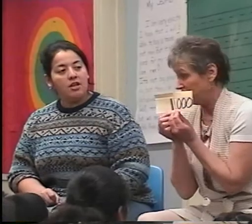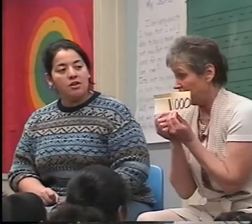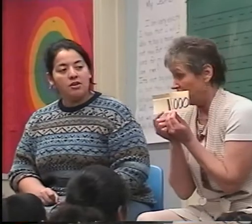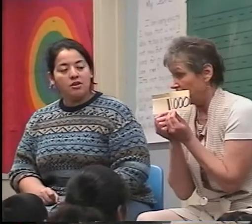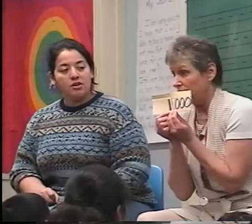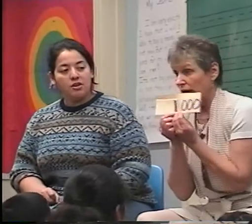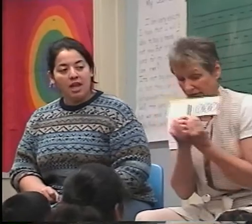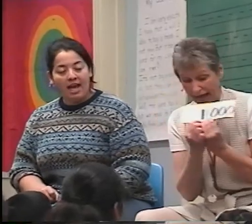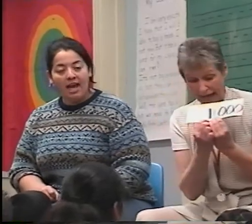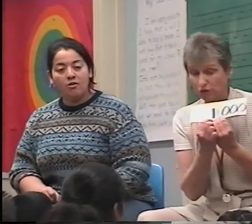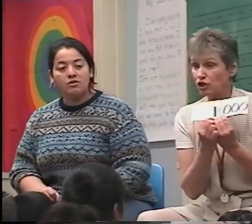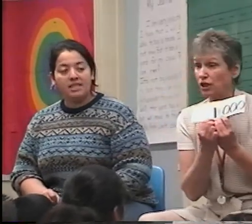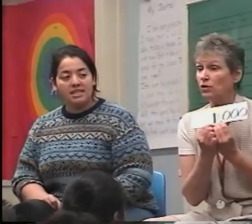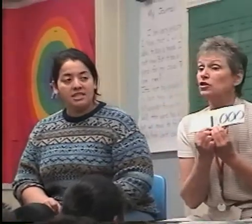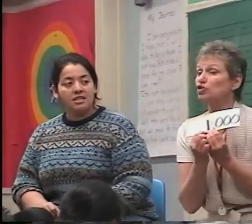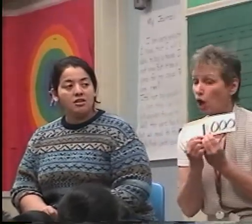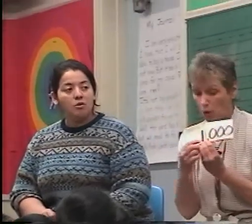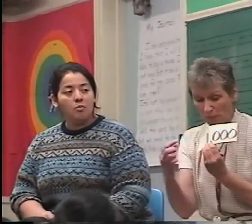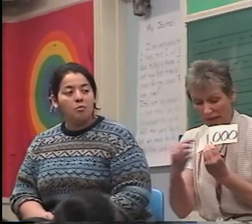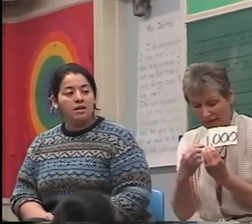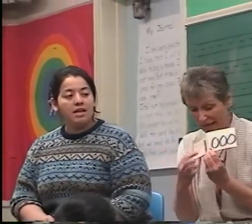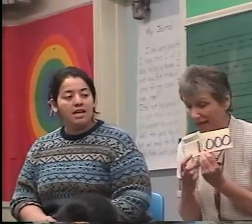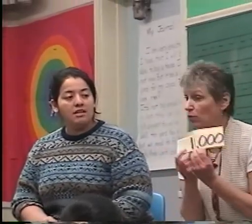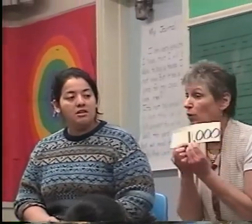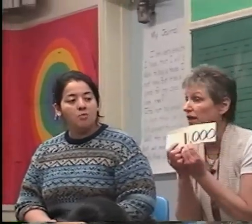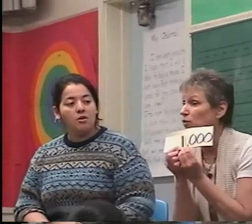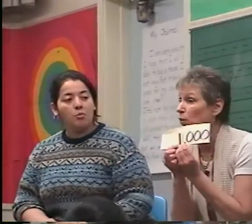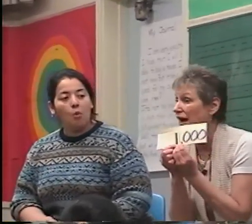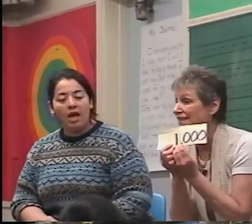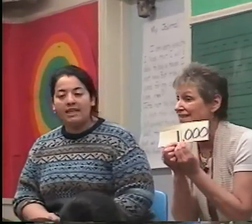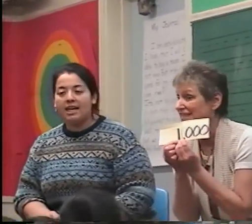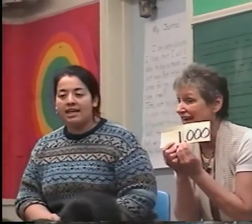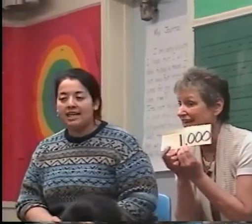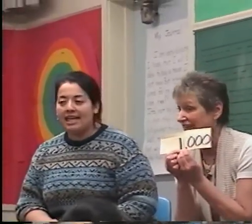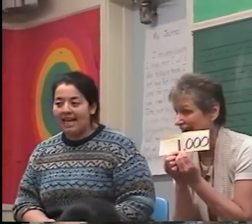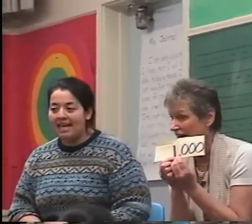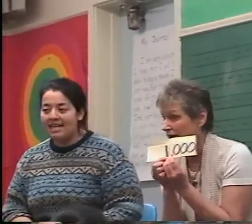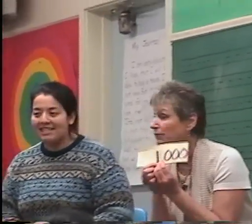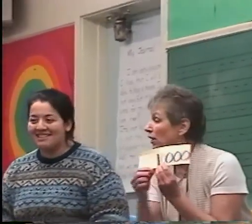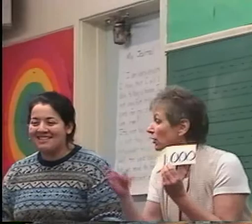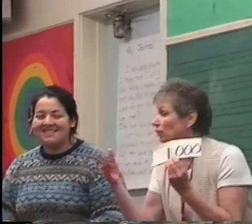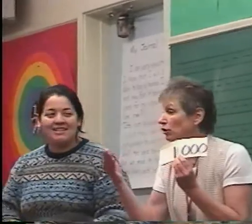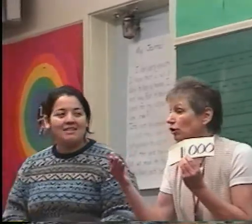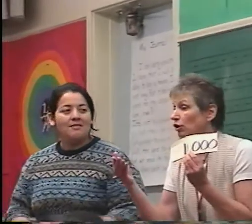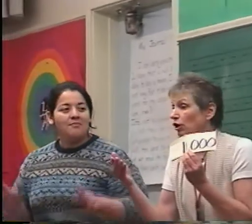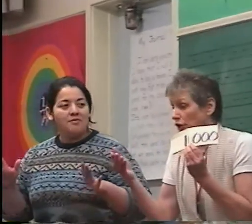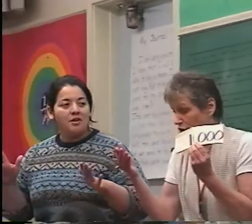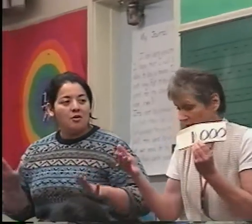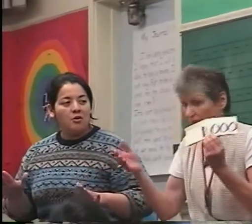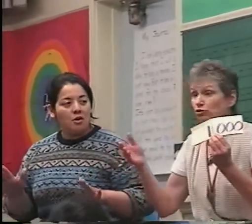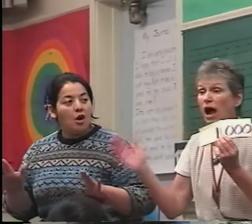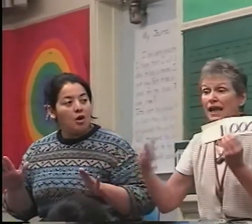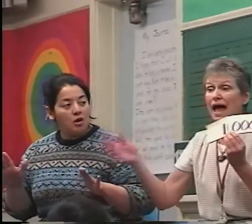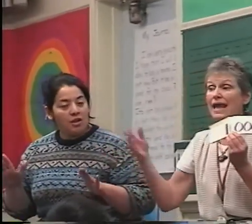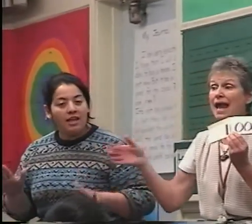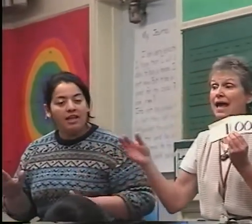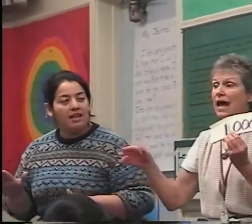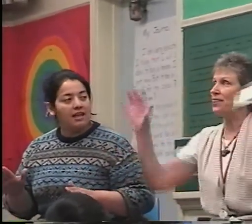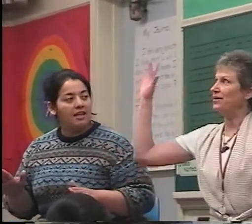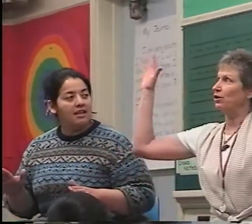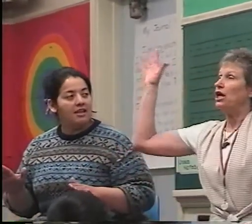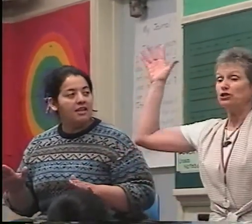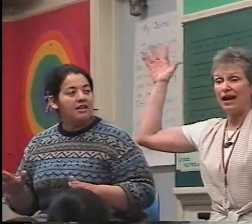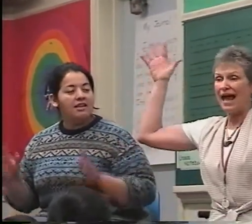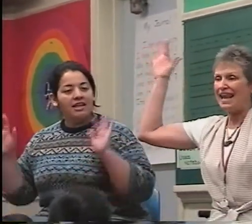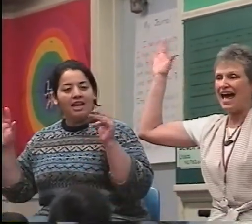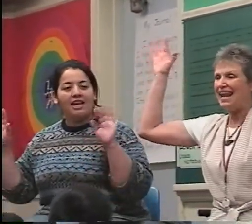a thousand, so begin with ones again. Good. Tra-la-la,